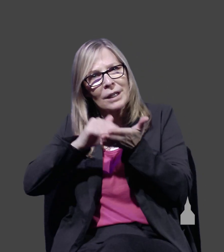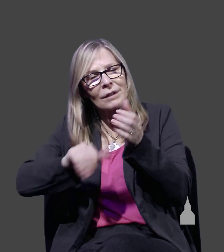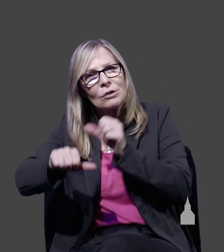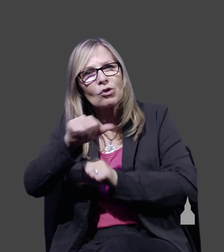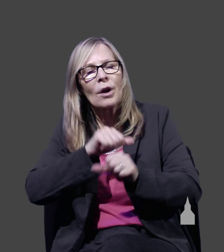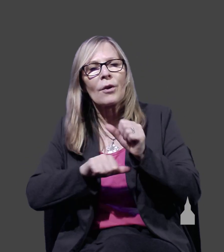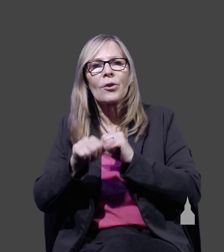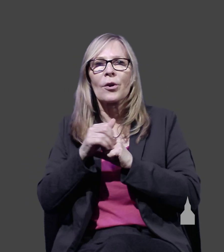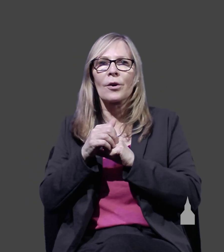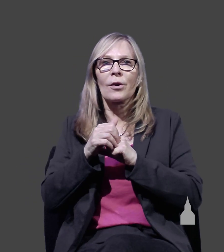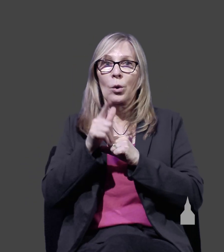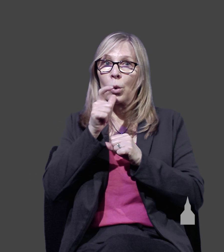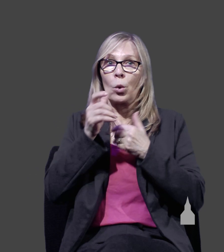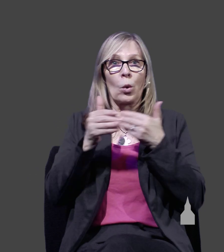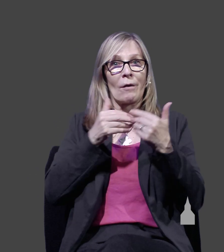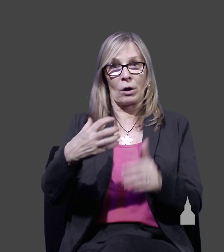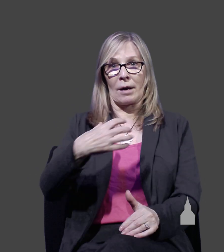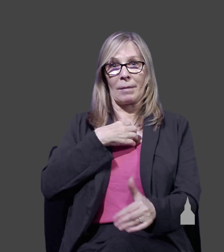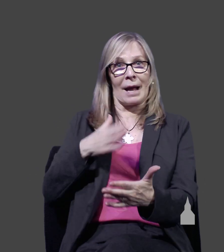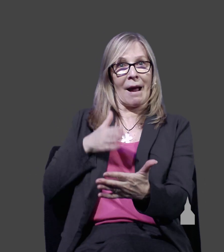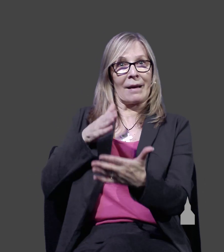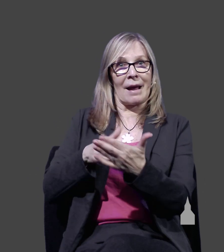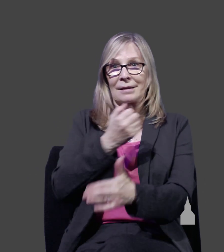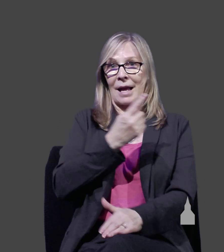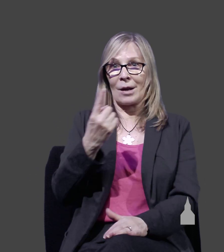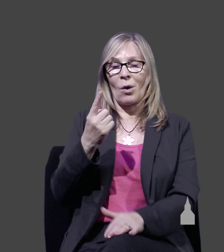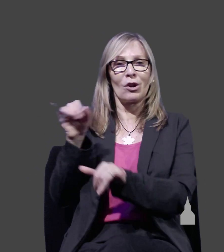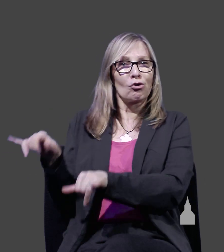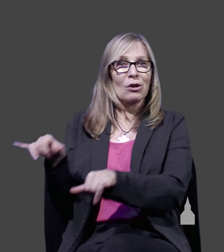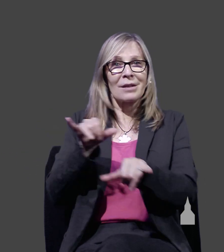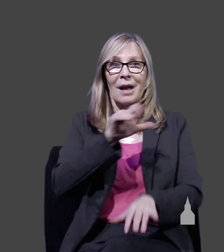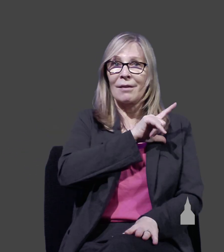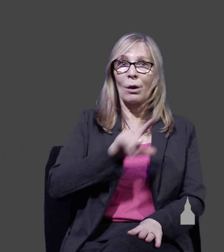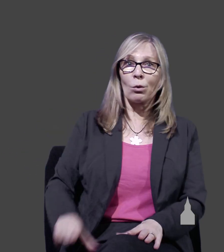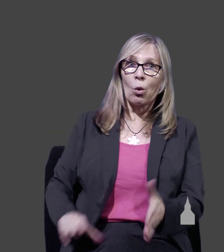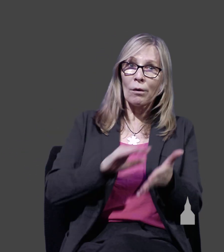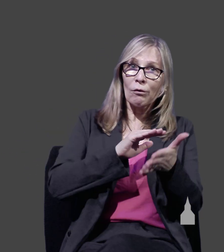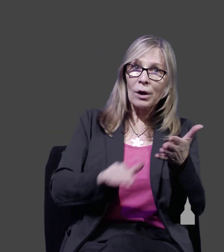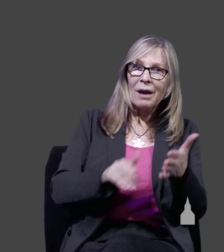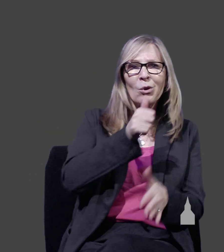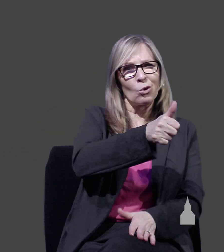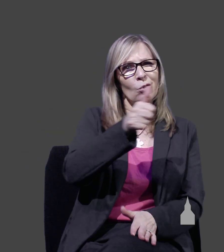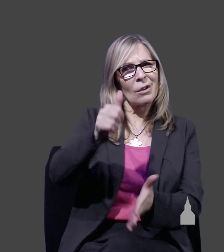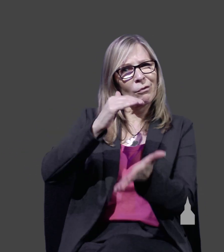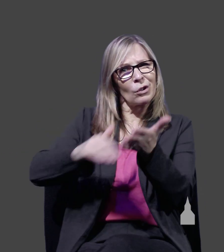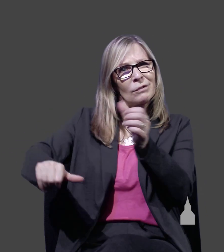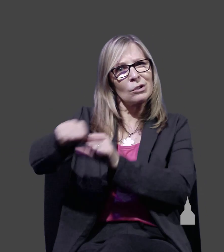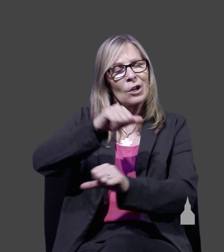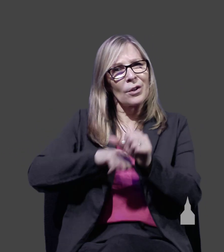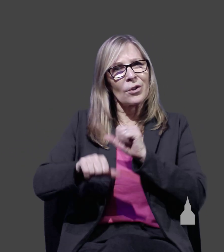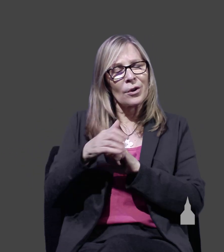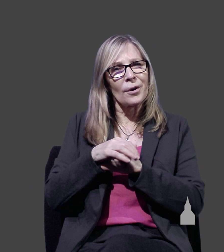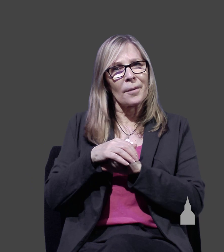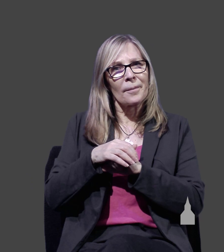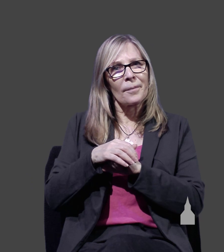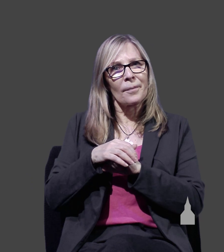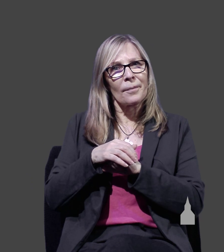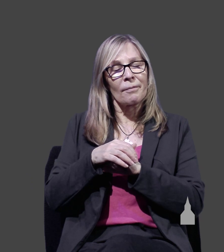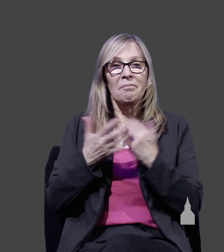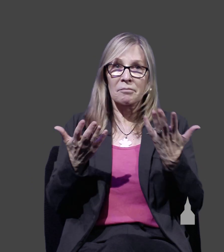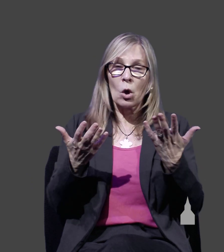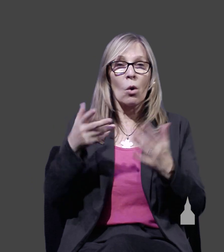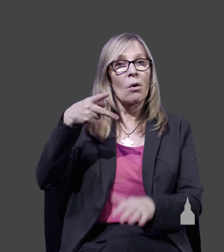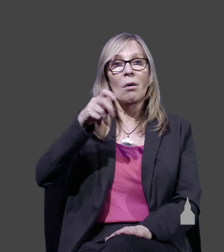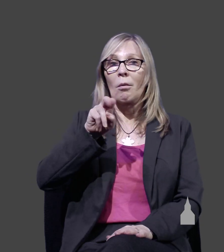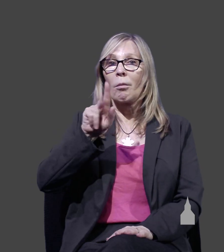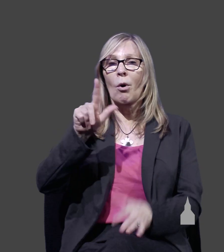forgiving each other. Whoever has a complaint against anyone, just as the Lord forgave you, so also should you. So there's a sense where